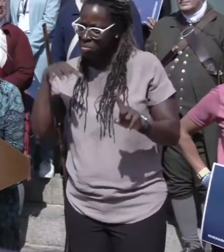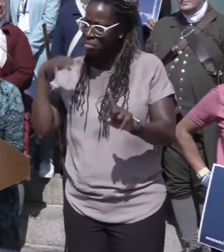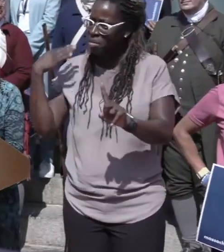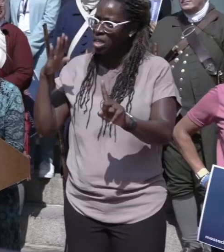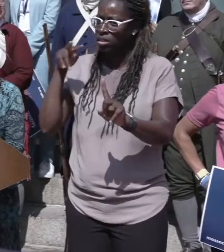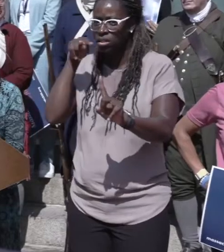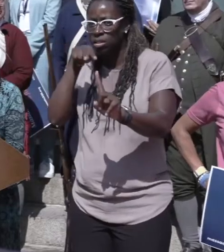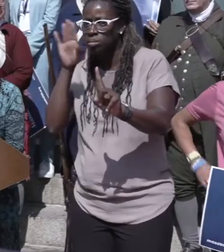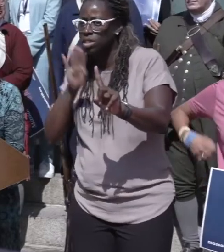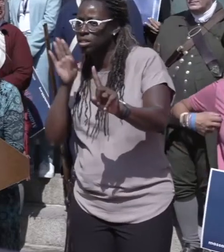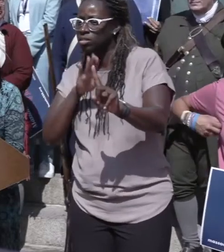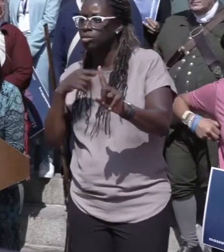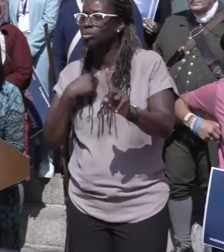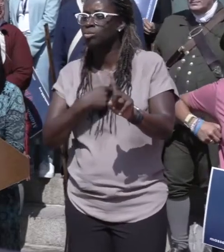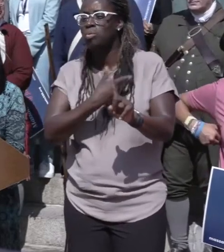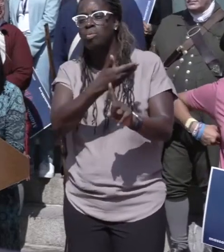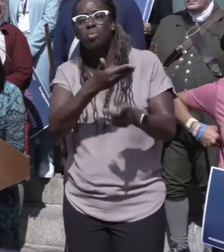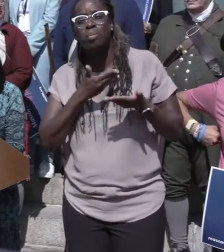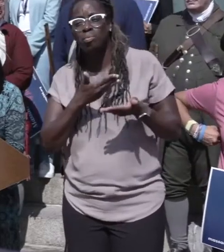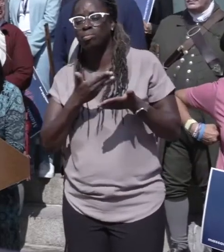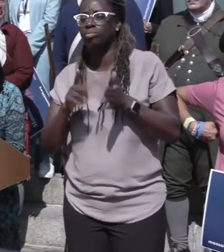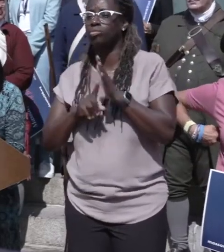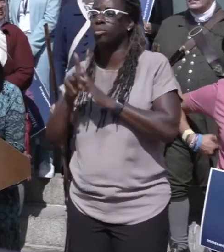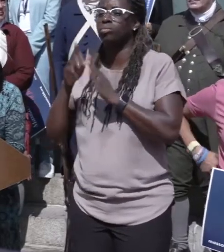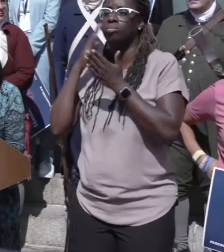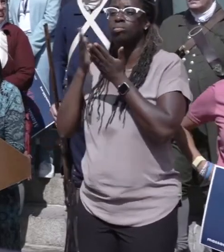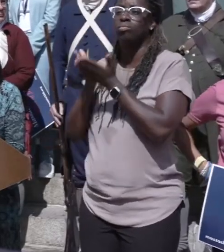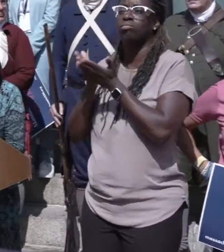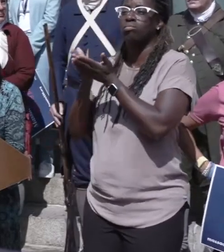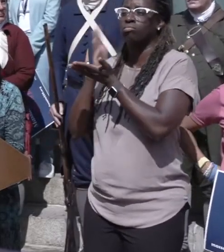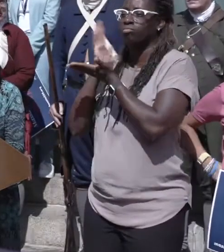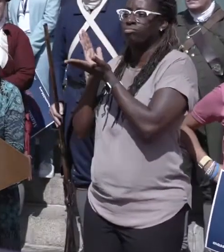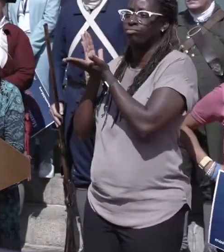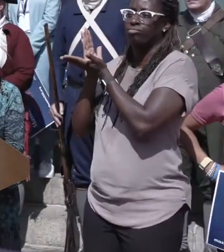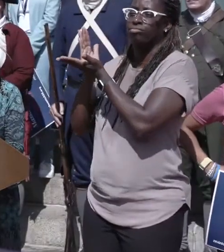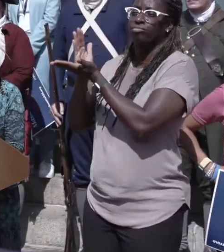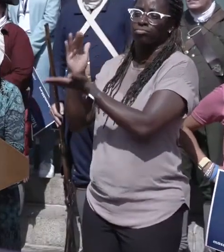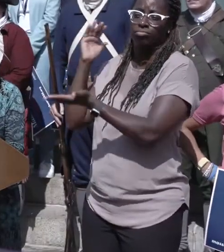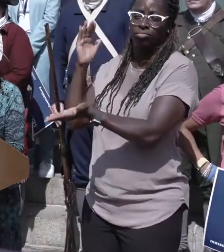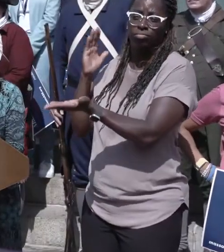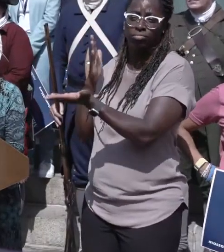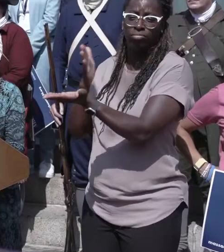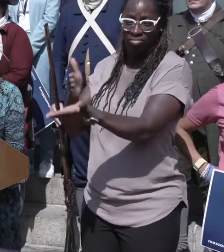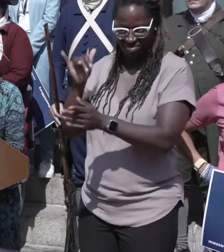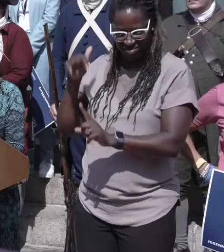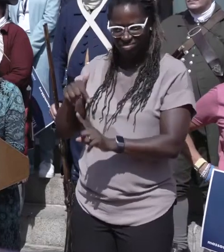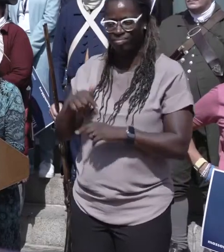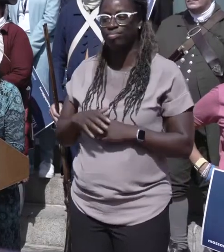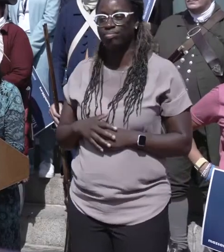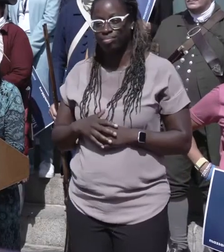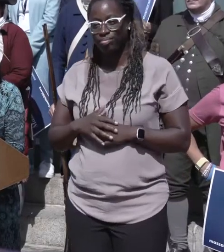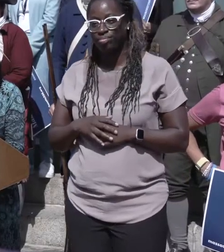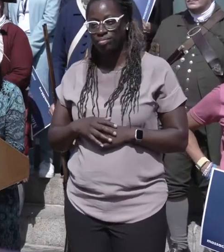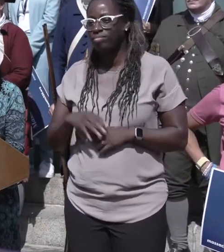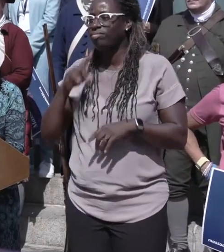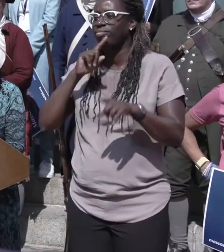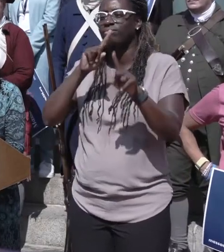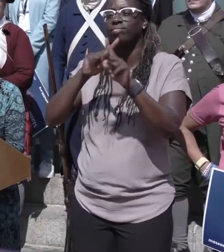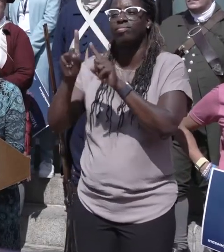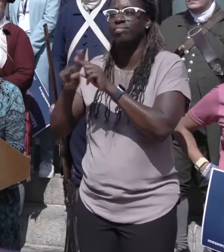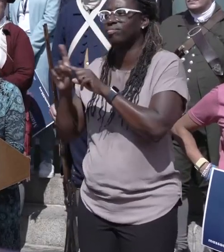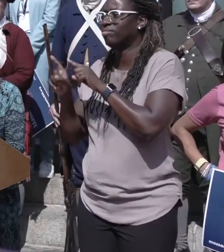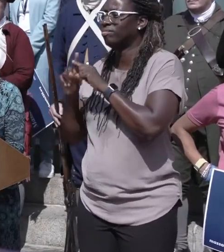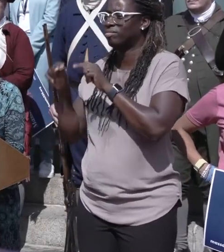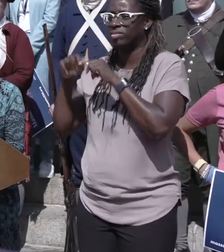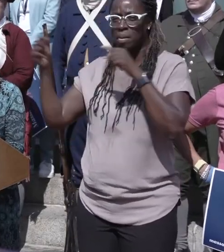back to Boston, we have an opportunity to share our full story with the world. And starting now, I want all our residents